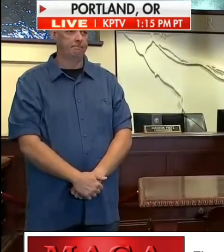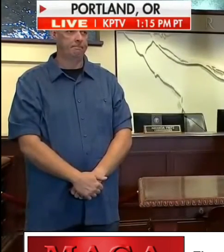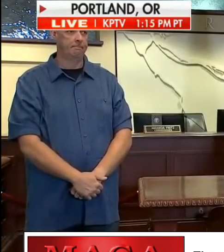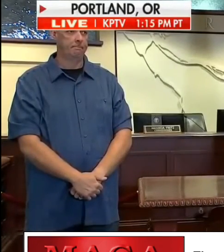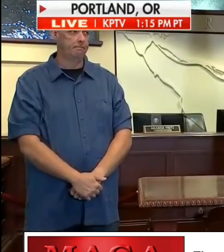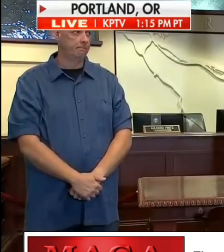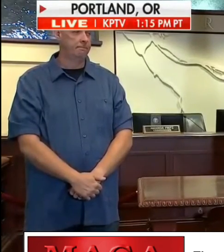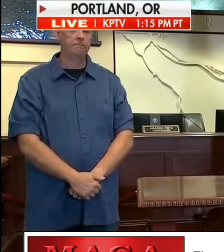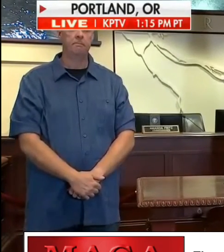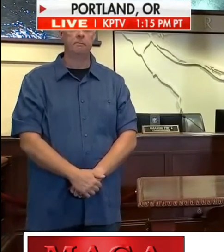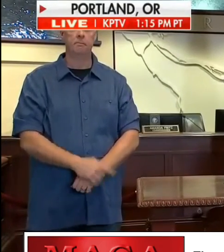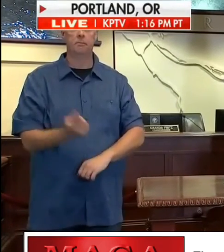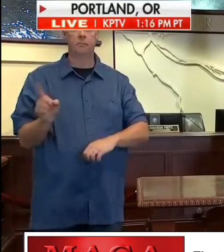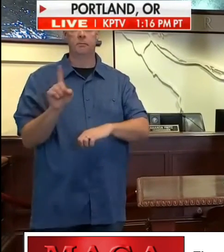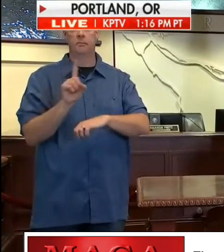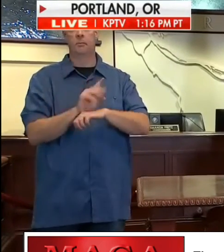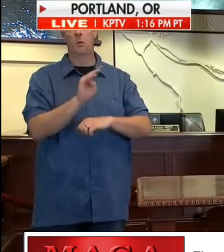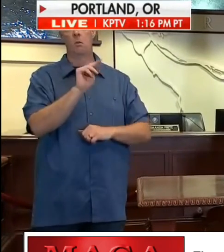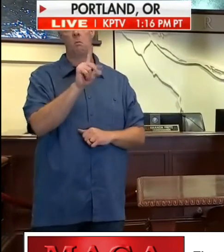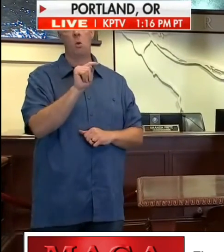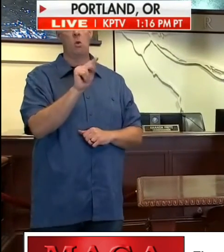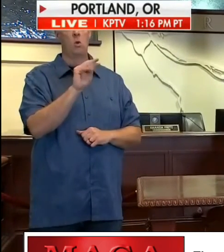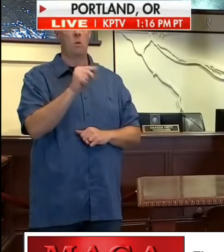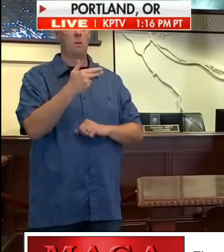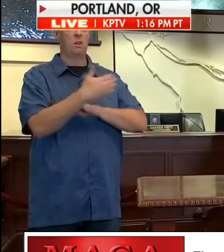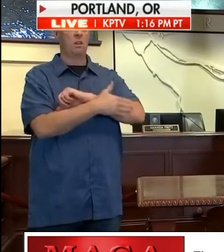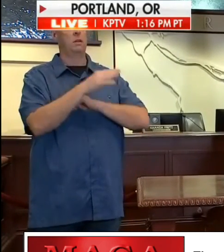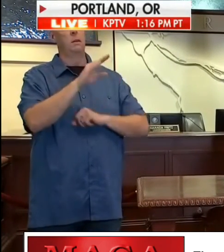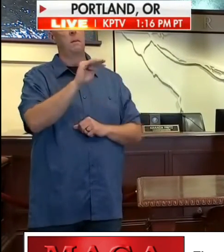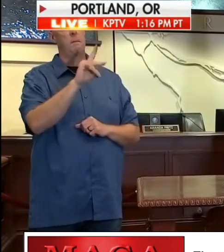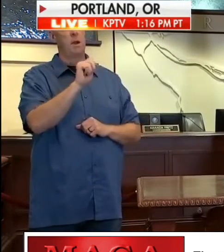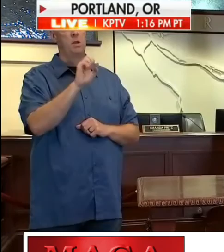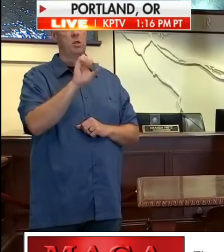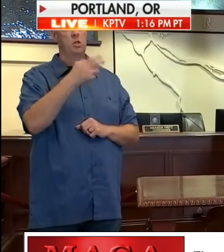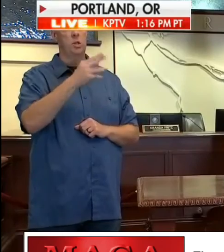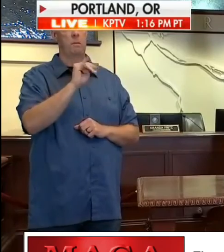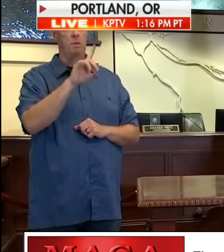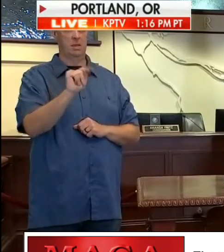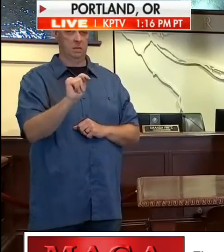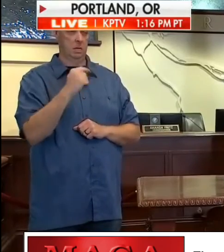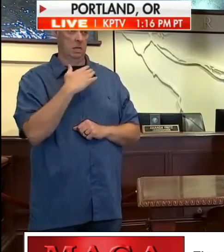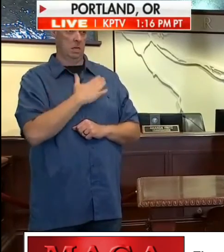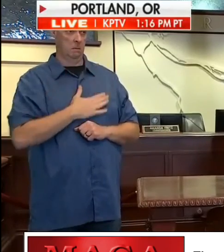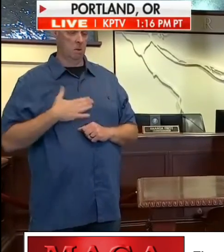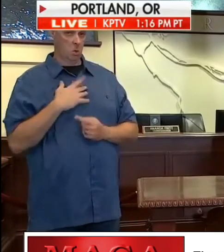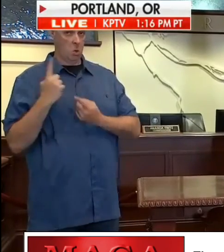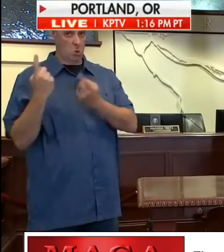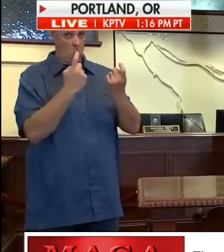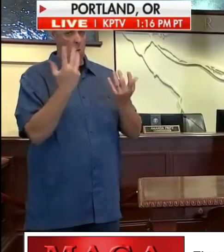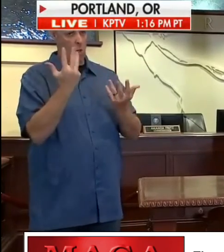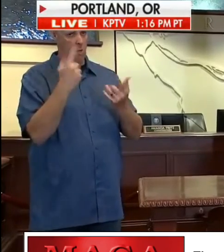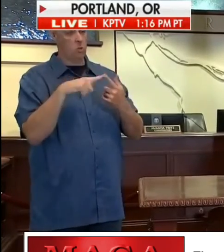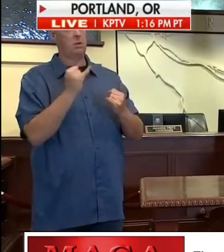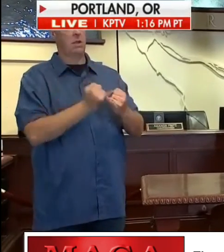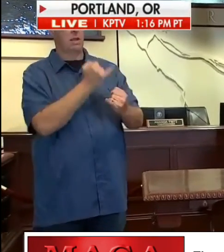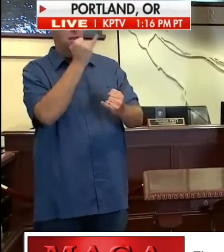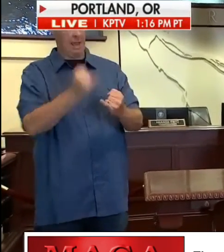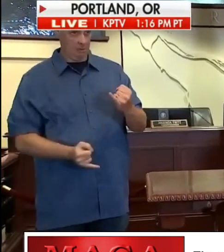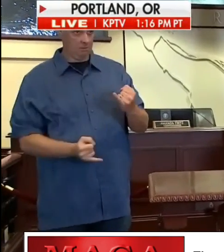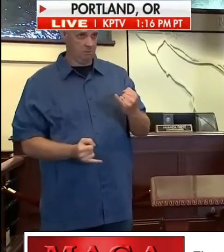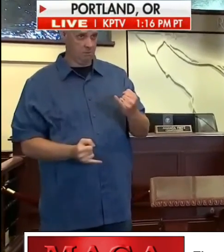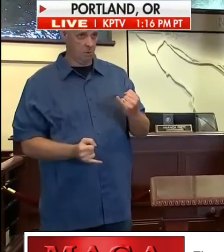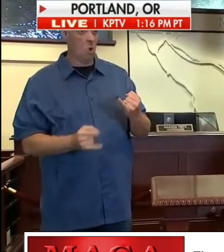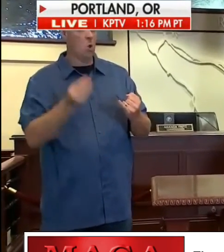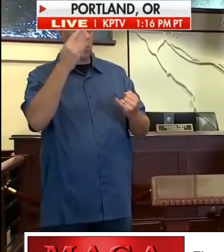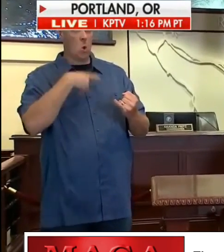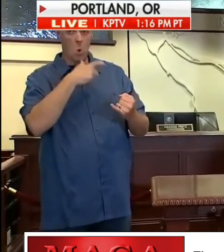And last, we'll bring up Multnomah County District Attorney Mike Schmidt. And we ask that you hold the questions until after. And then when you do ask a question,